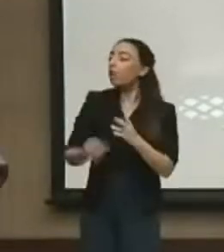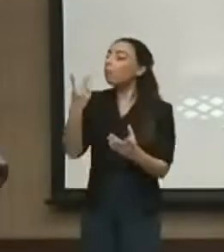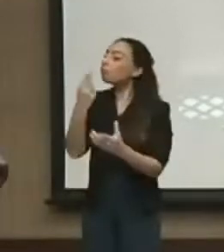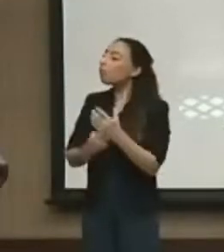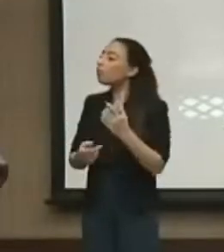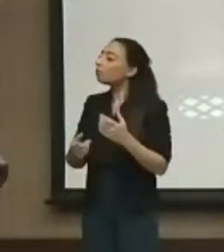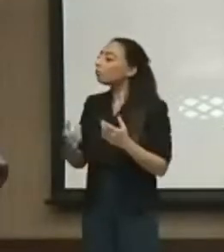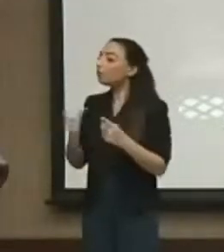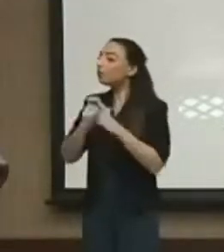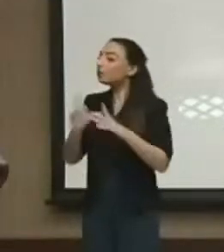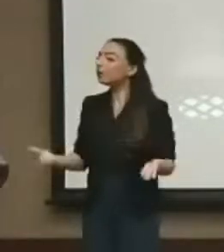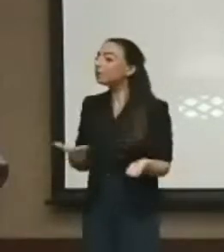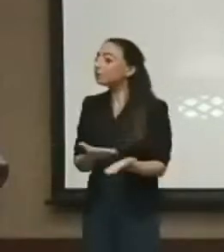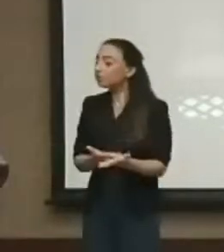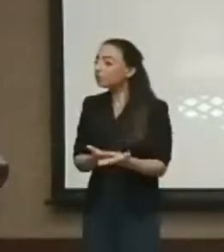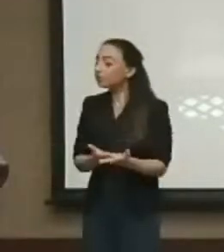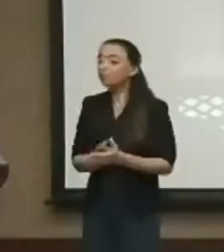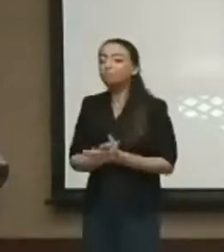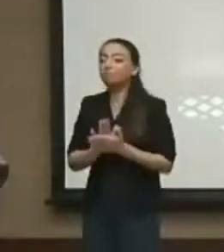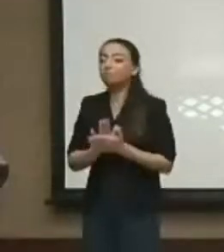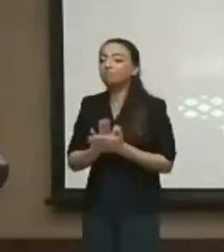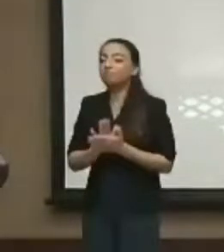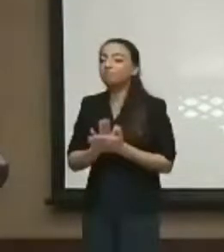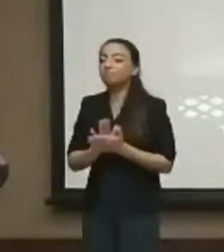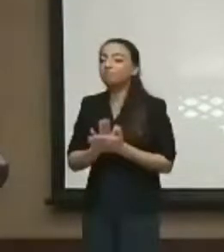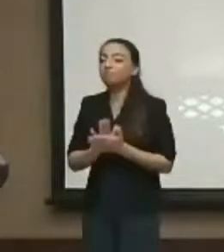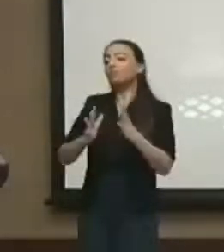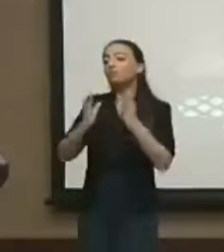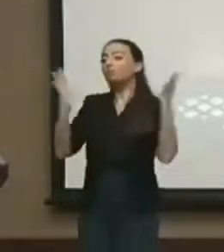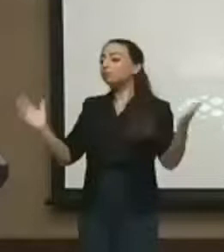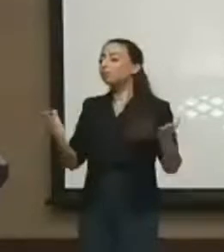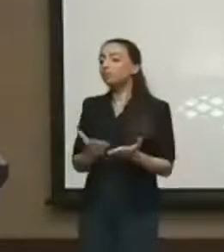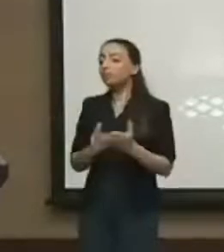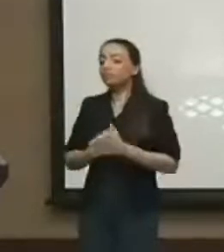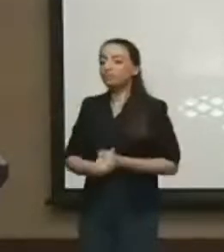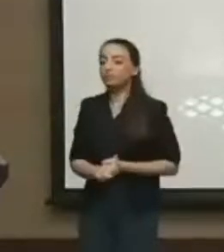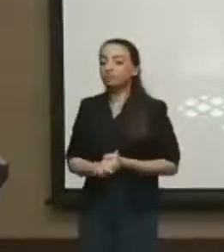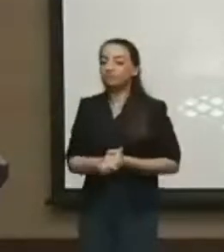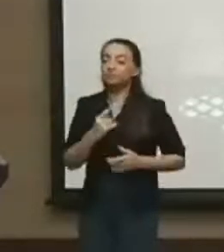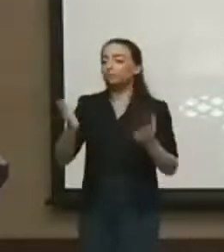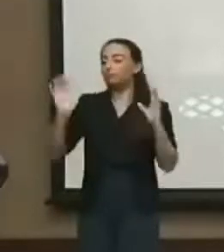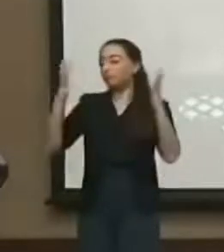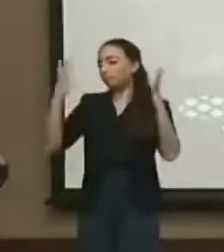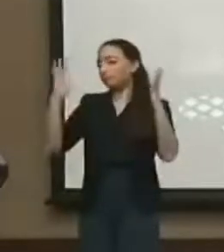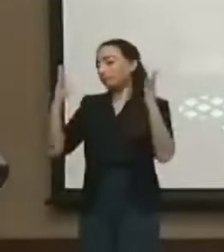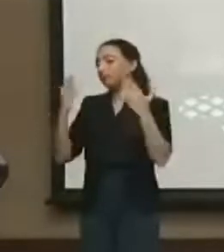and everybody around the panel. Thank you very much. Thank you very much, Joyce.